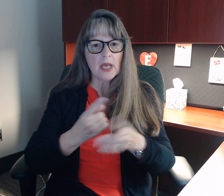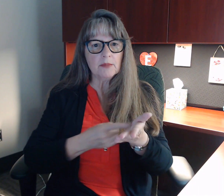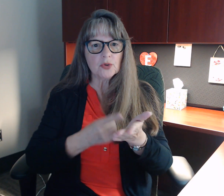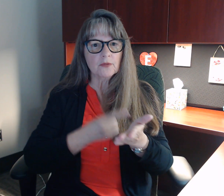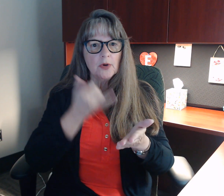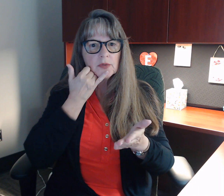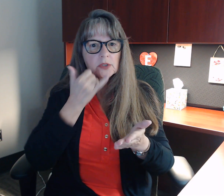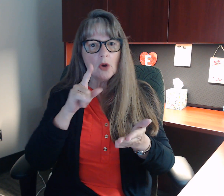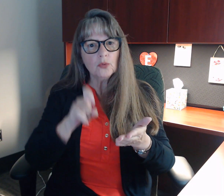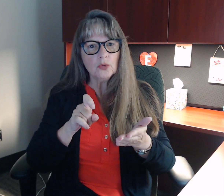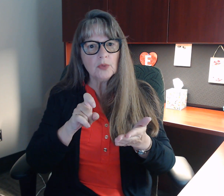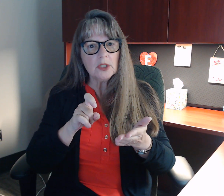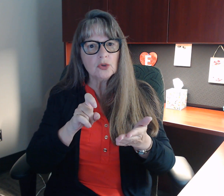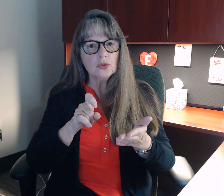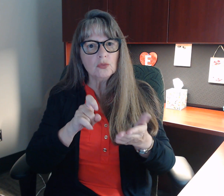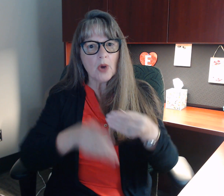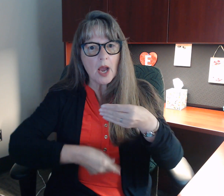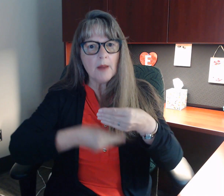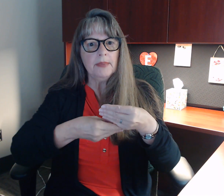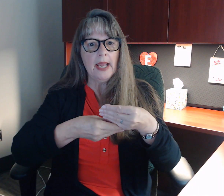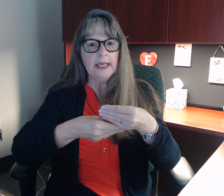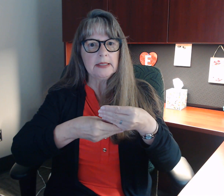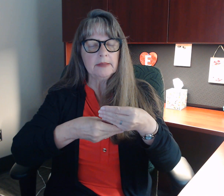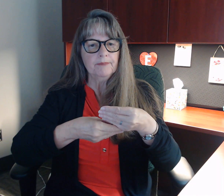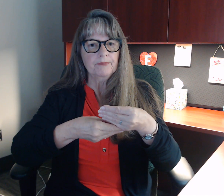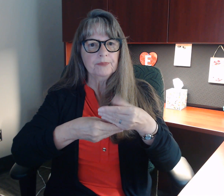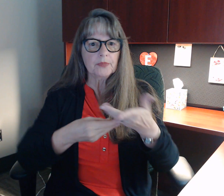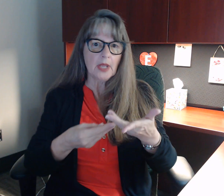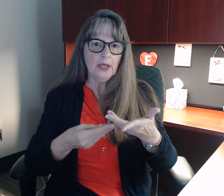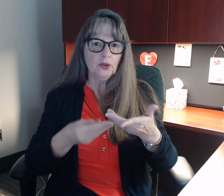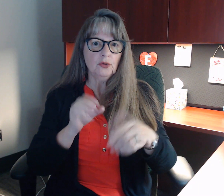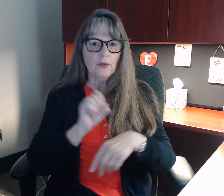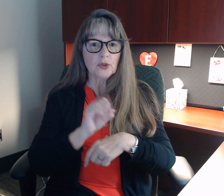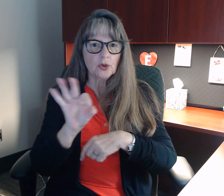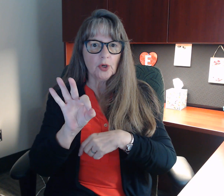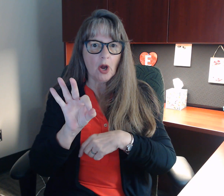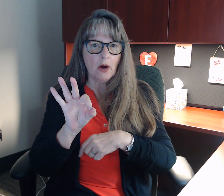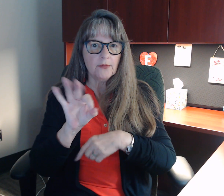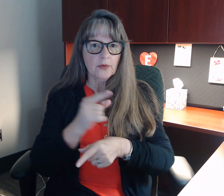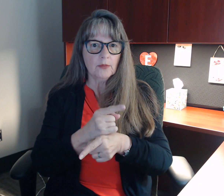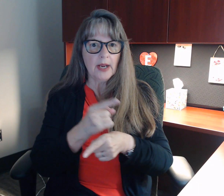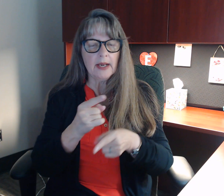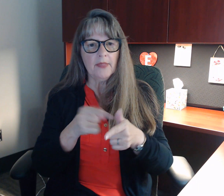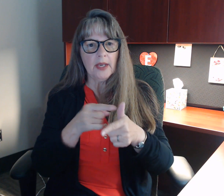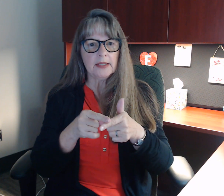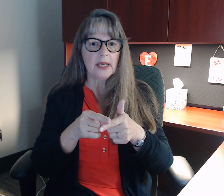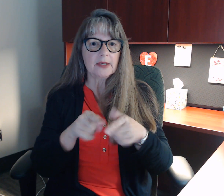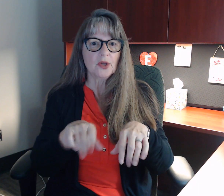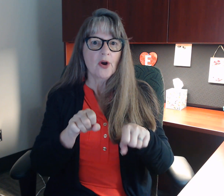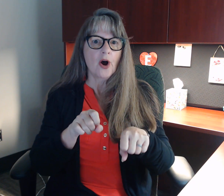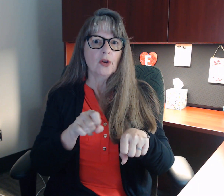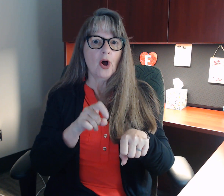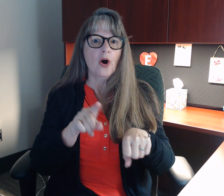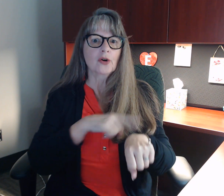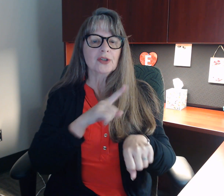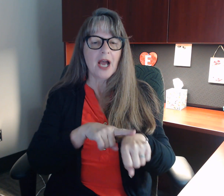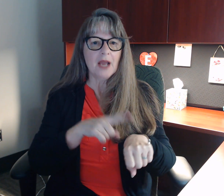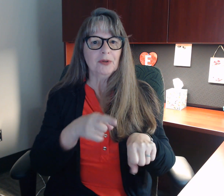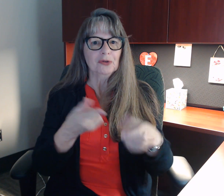your phone says, oh, you need to update, and you have to turn it off, right? And then it takes a long time, and you're trying